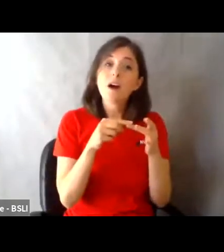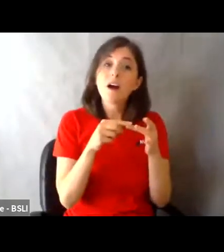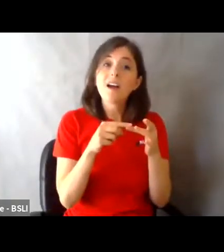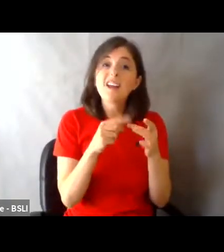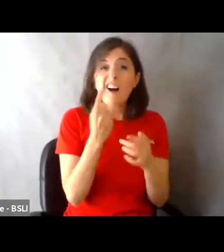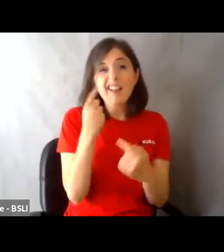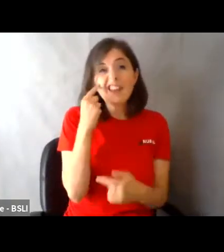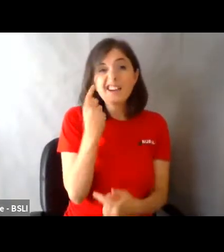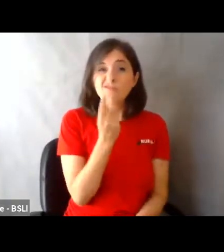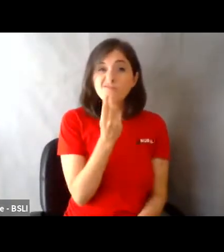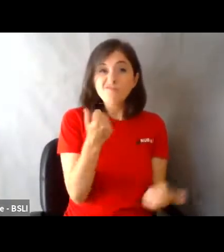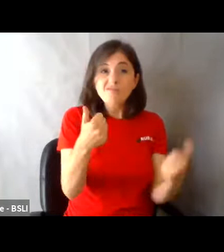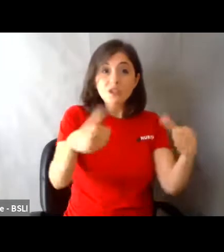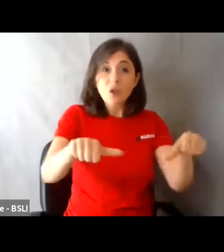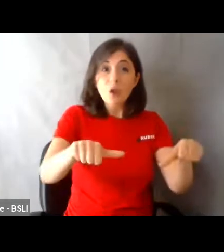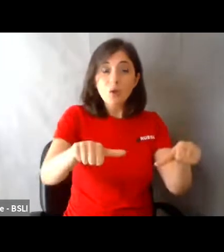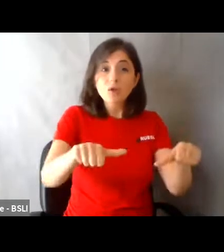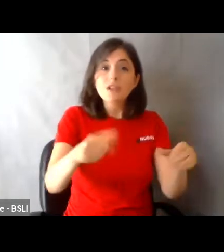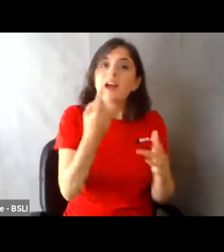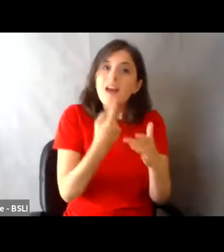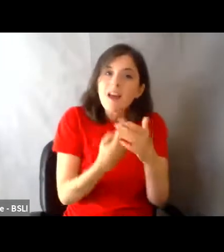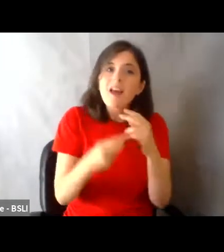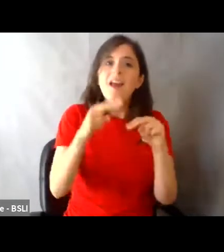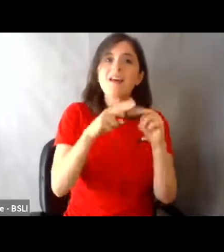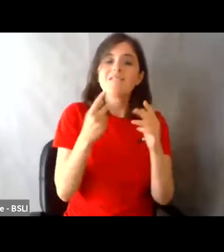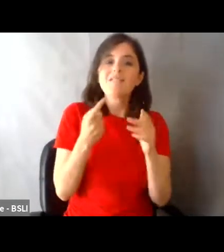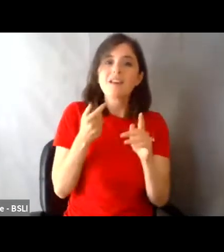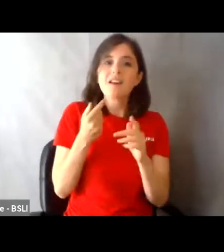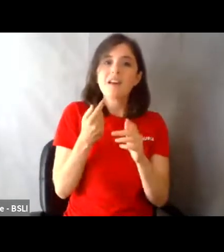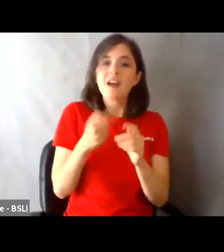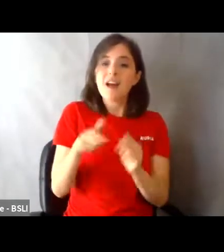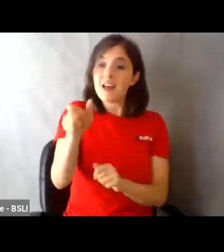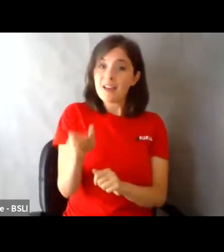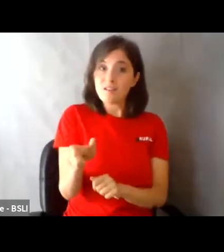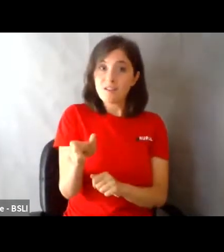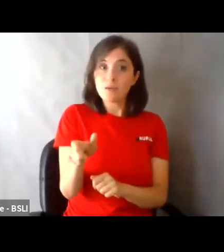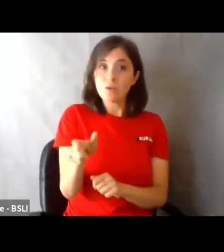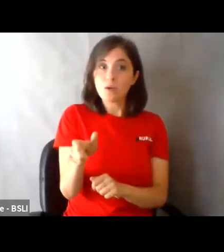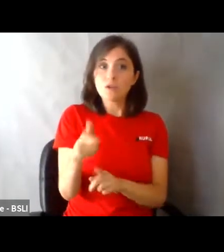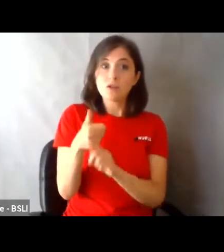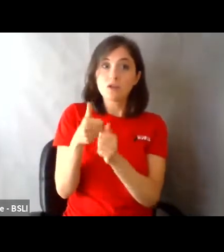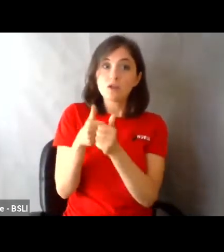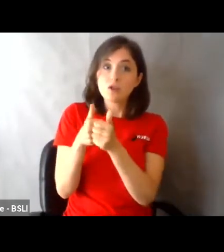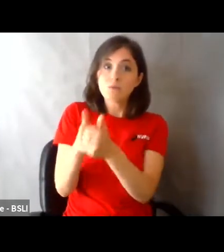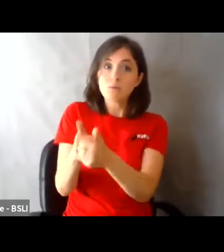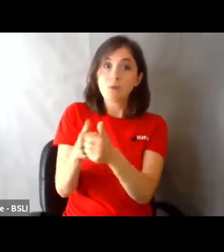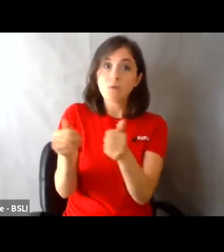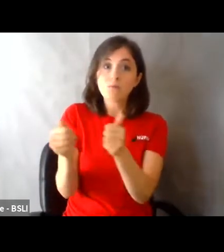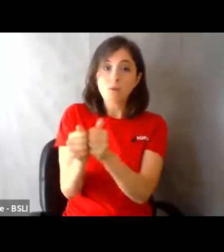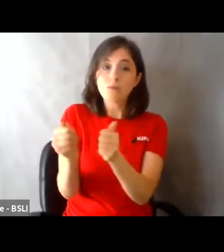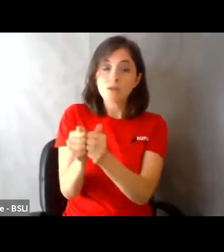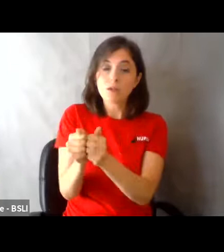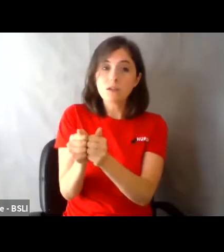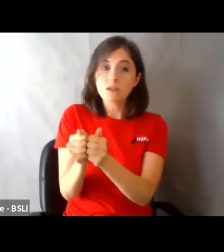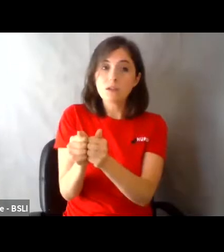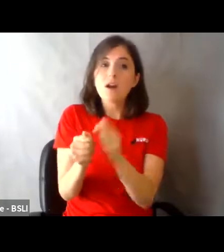solution if individuals are supported appropriately. And in the end, I think it needs to be funded by the rich. I